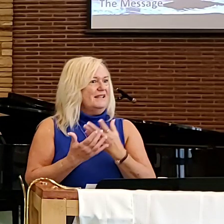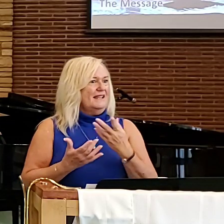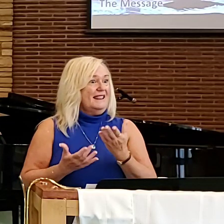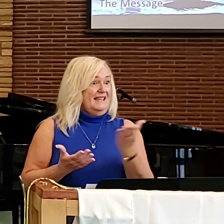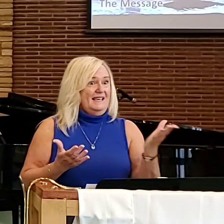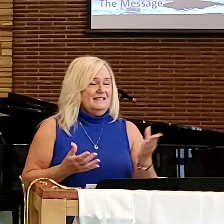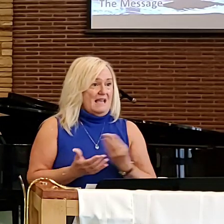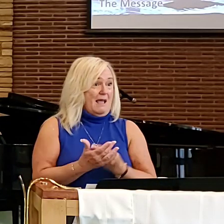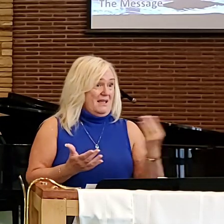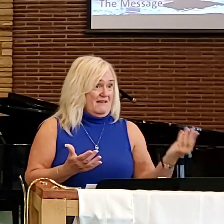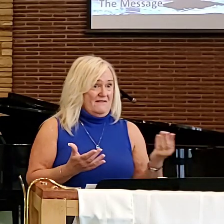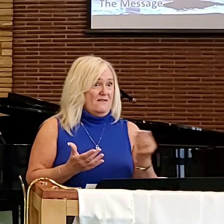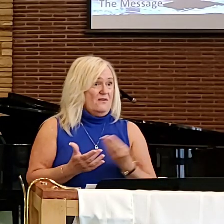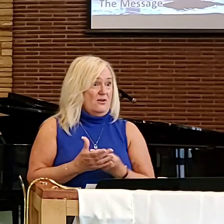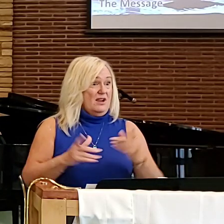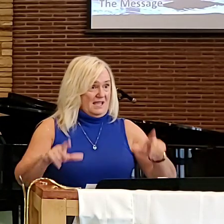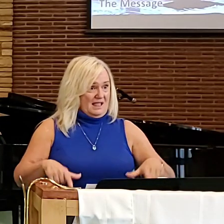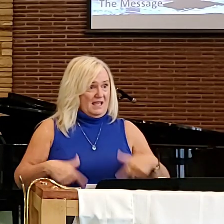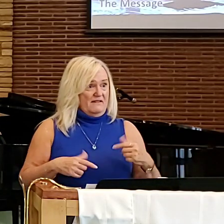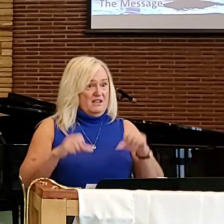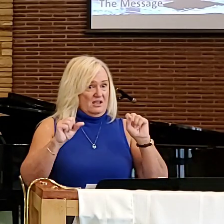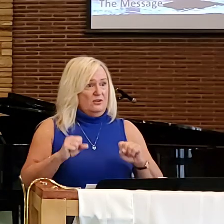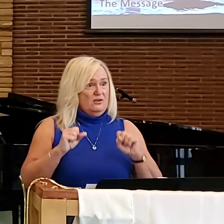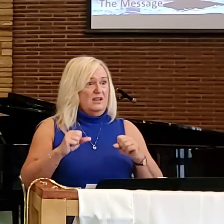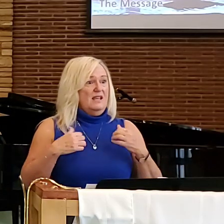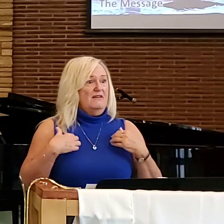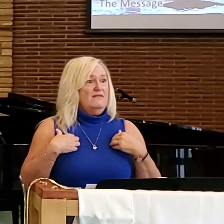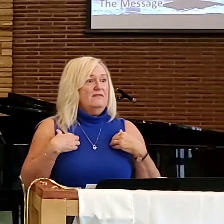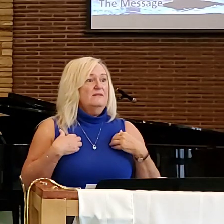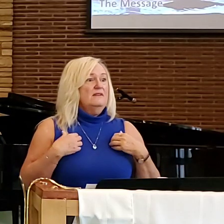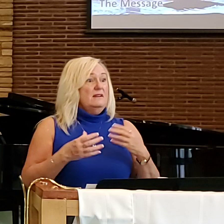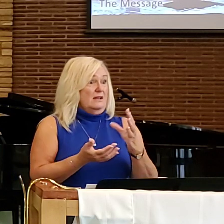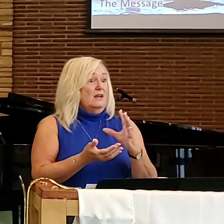for in life, I could have gotten free.